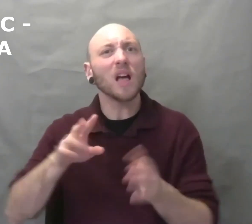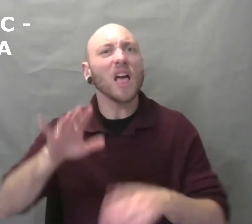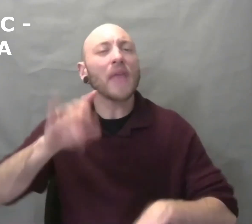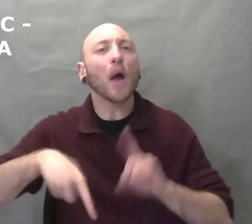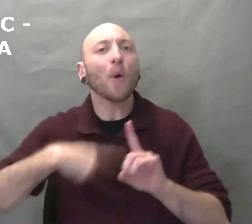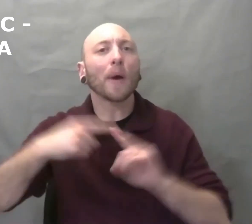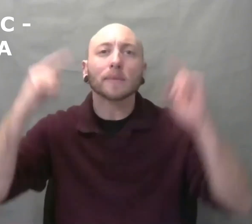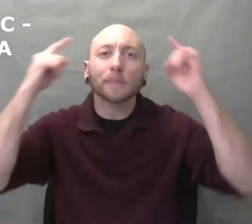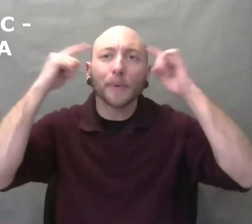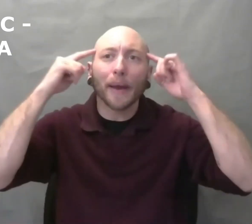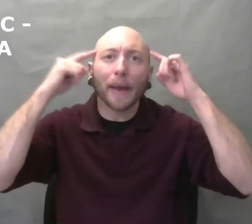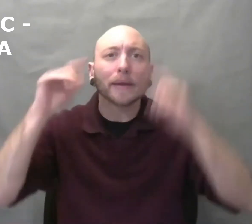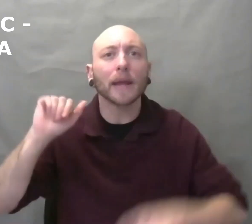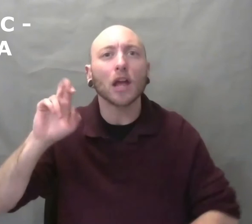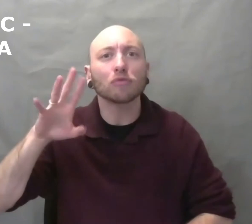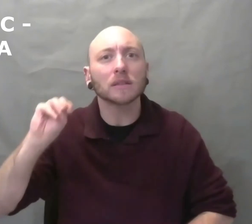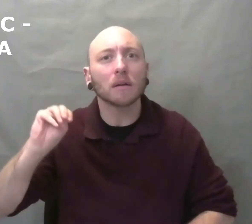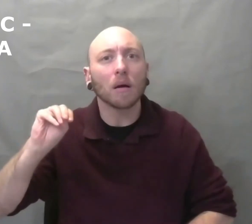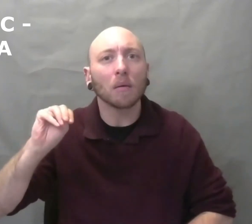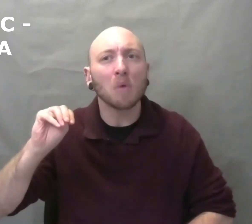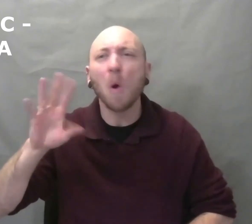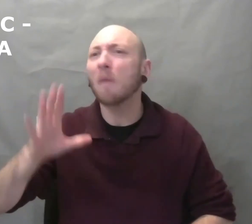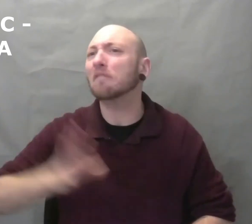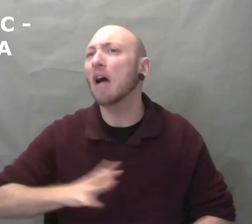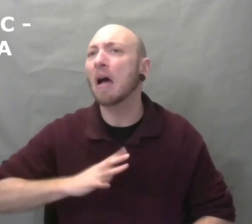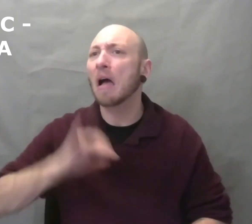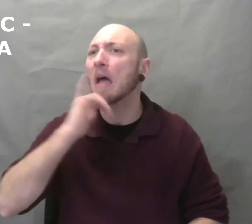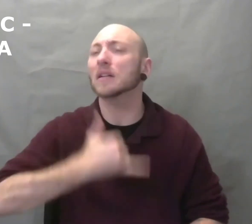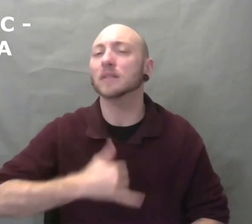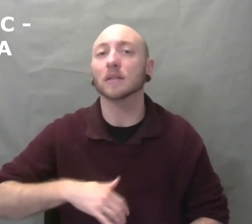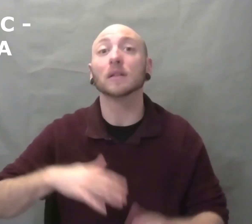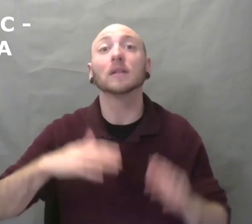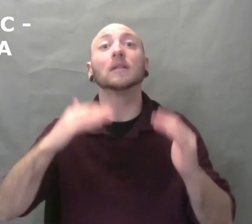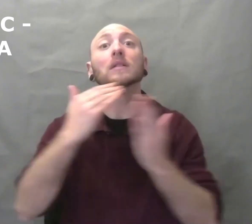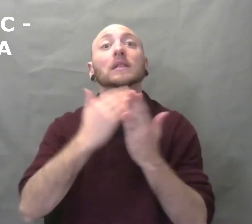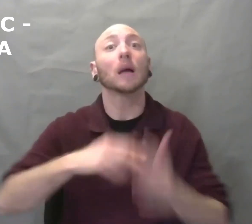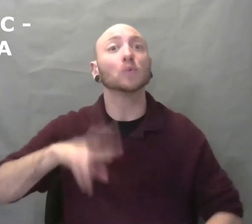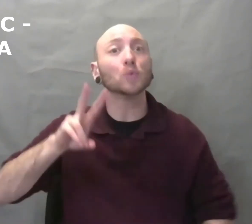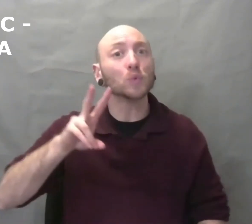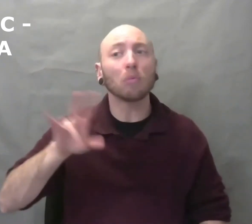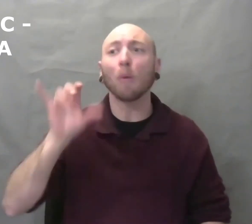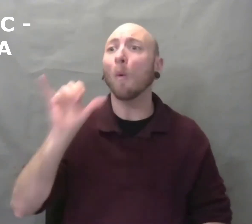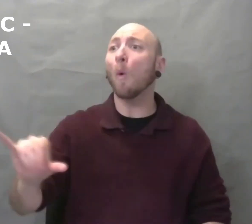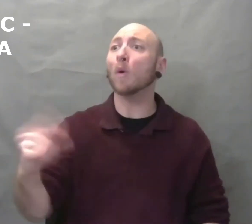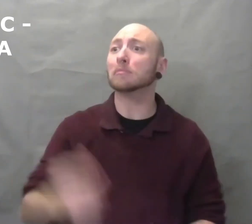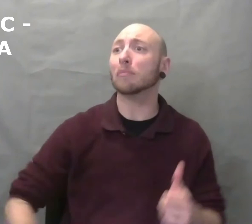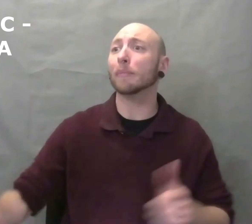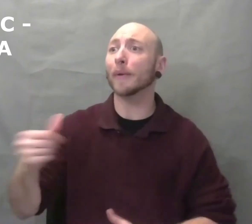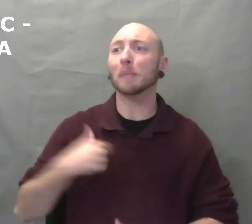survived, you know. Step 2, that came to believe, power greater yourself. Yeah, that took me a little bit, but